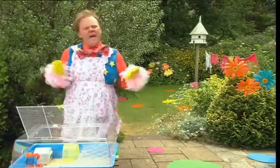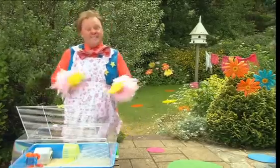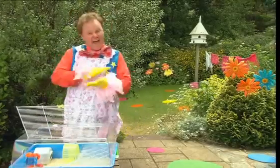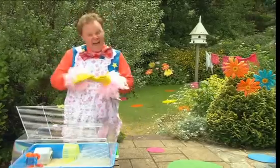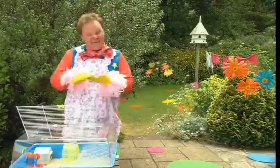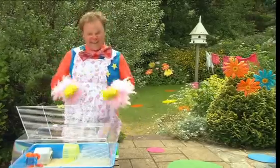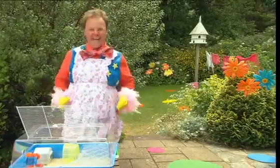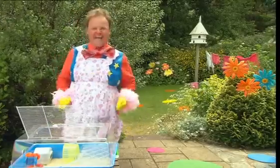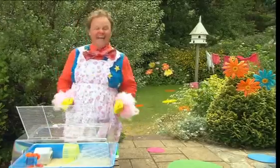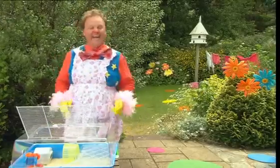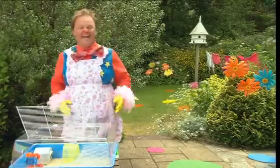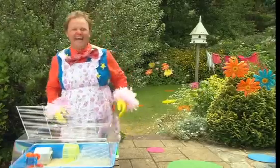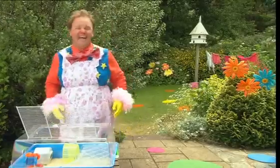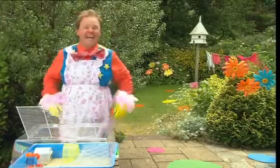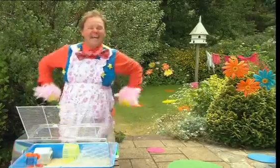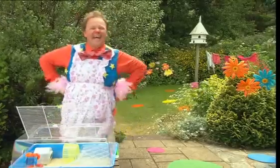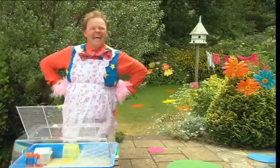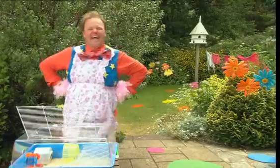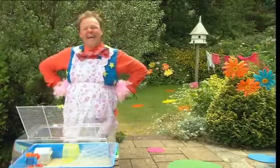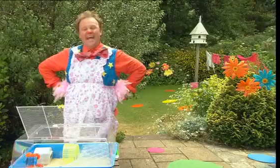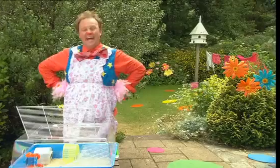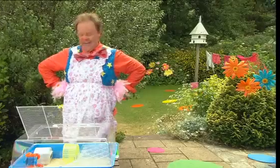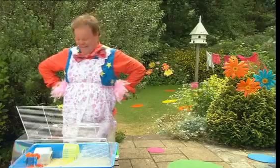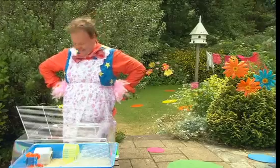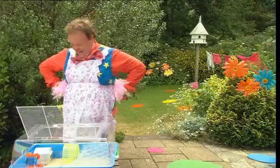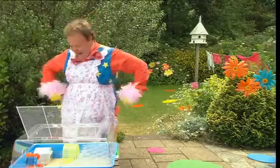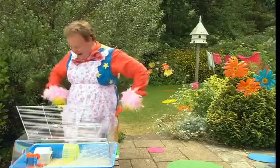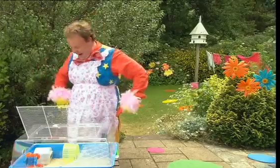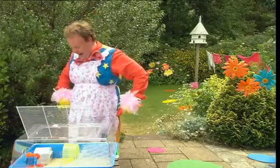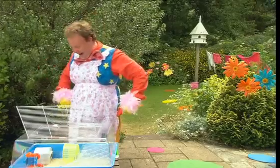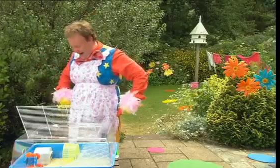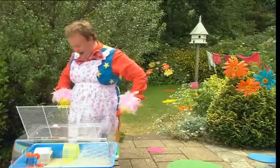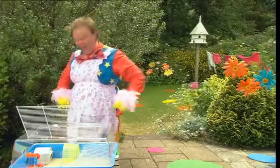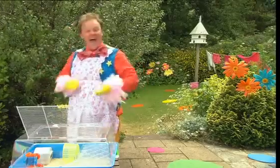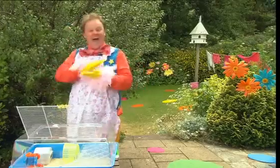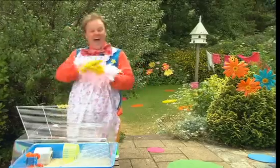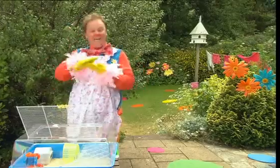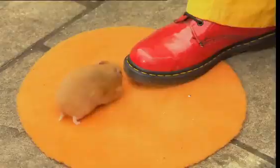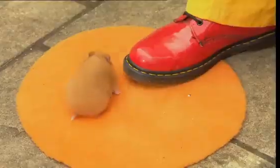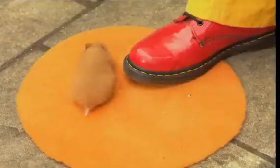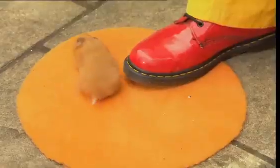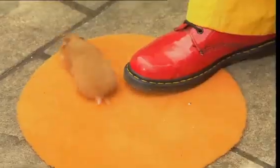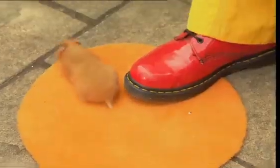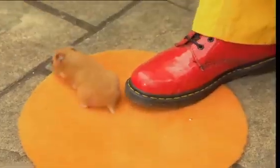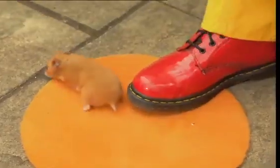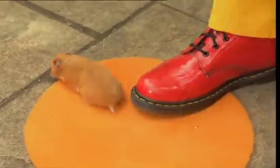Where's Harry? That's what we've got to tell you. He's... Oh, Harry!